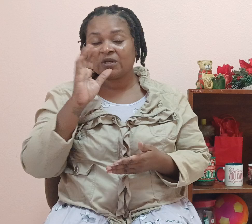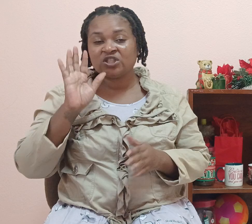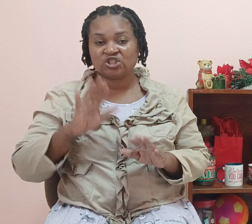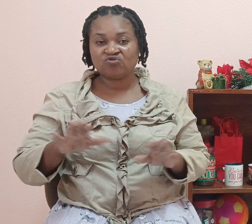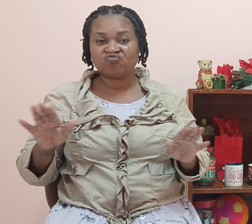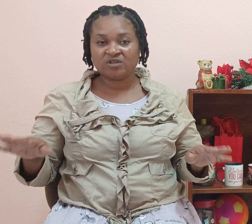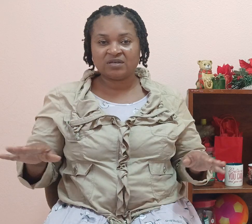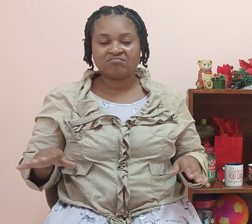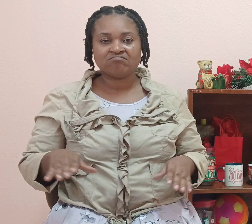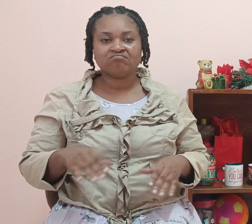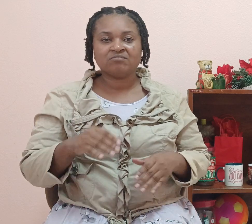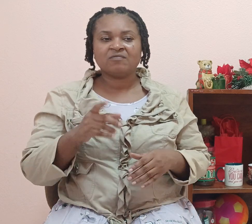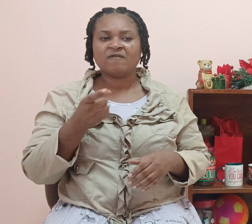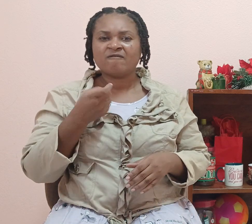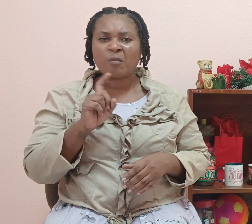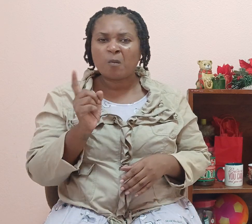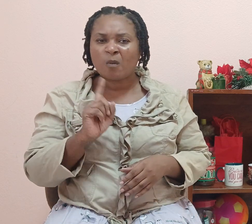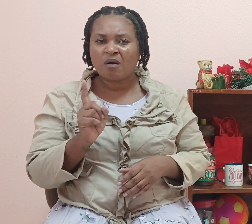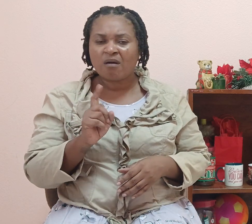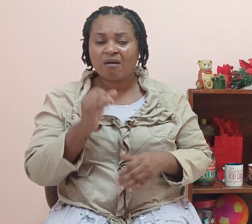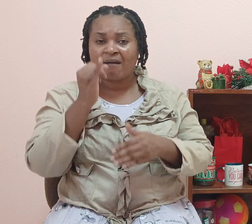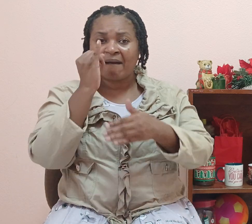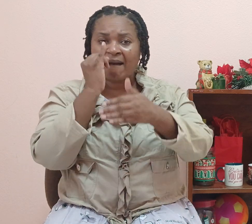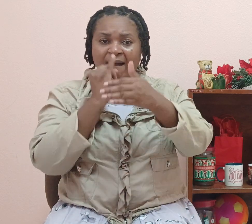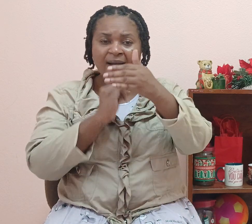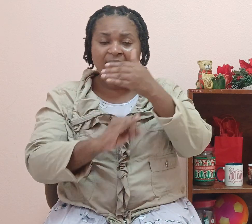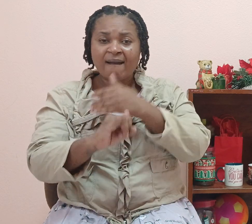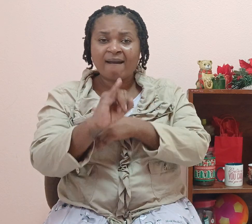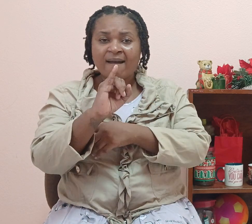Isaiah 9, verses 6 to 7.